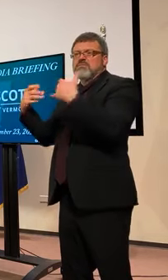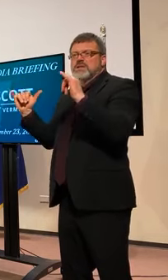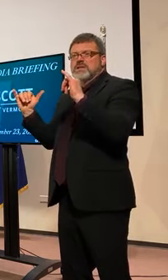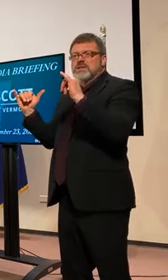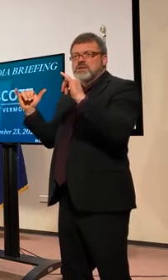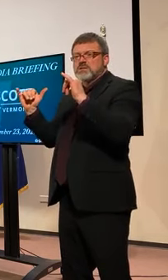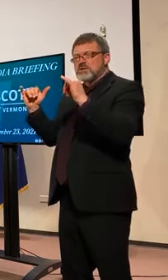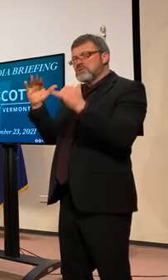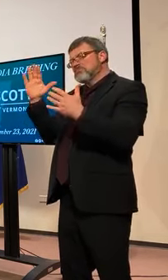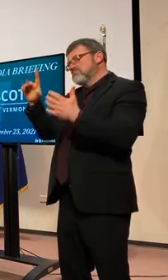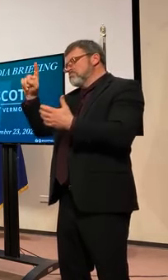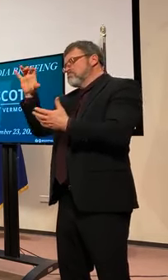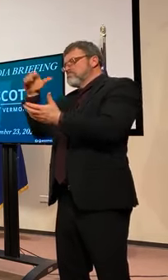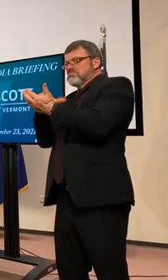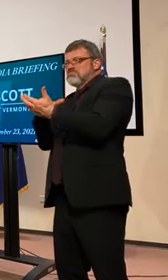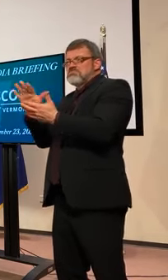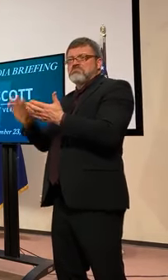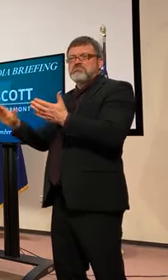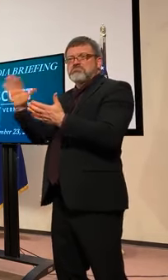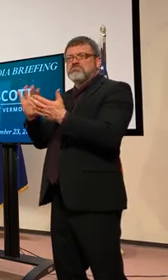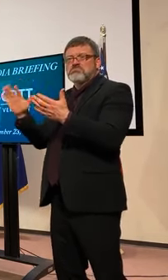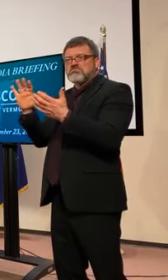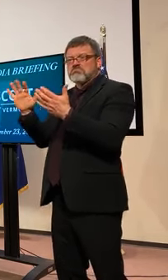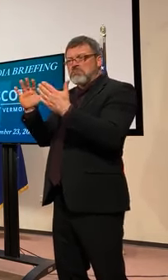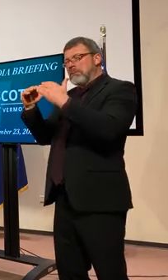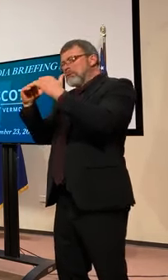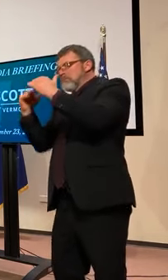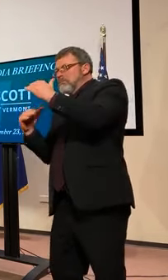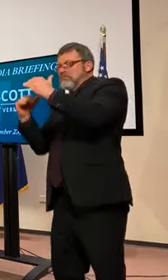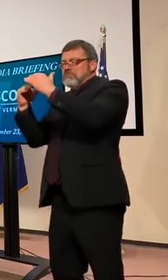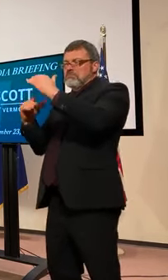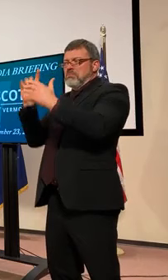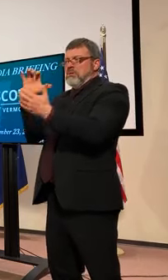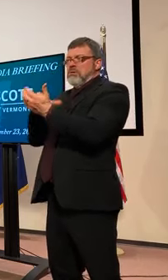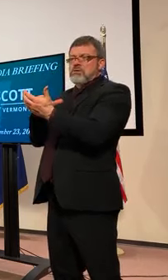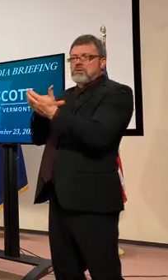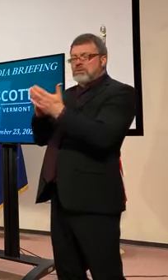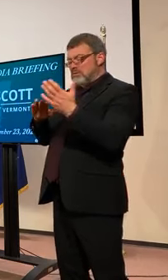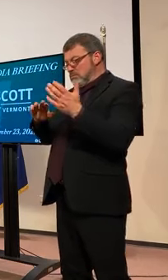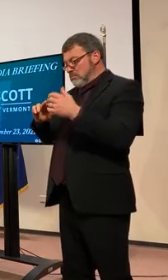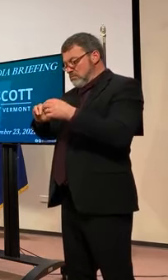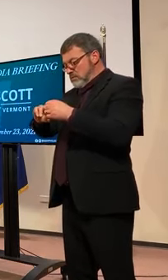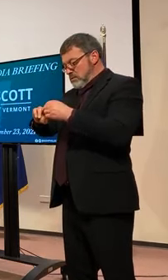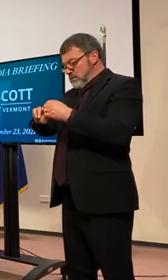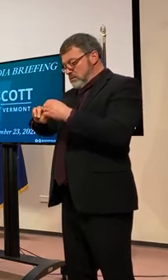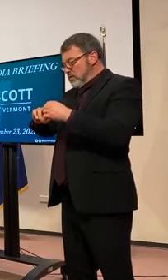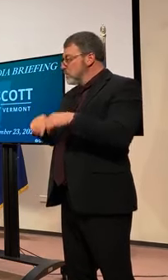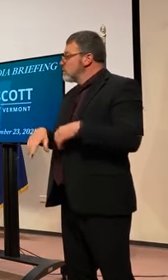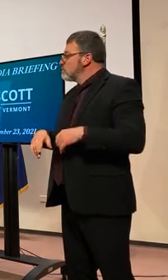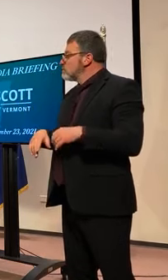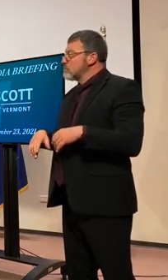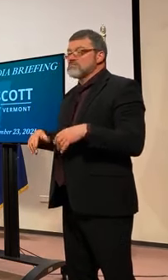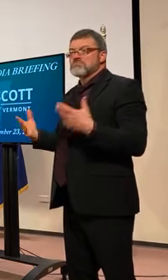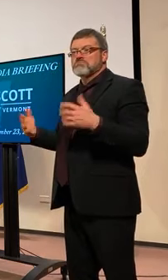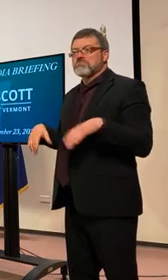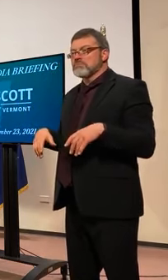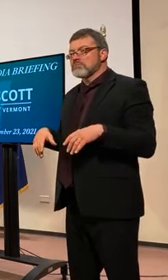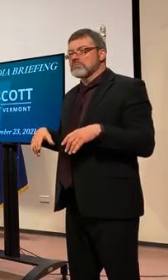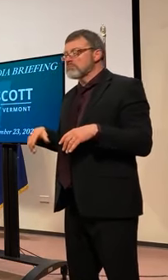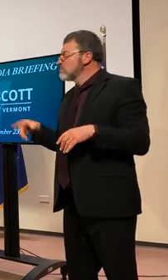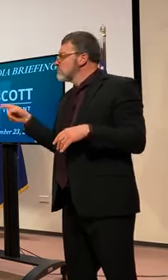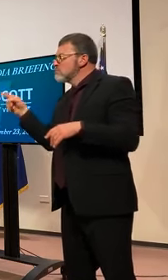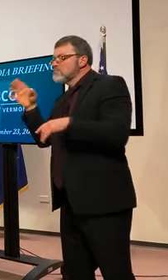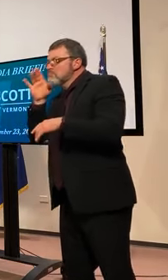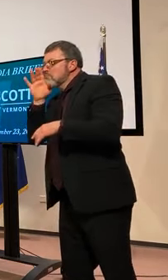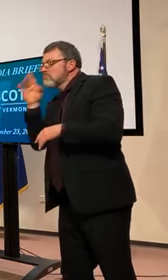maybe unvaccinated, maybe a little less. That might be a Mike Commissioner Pichak question. And there are